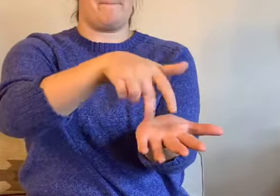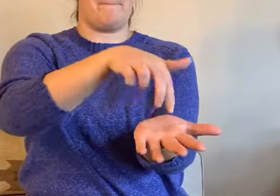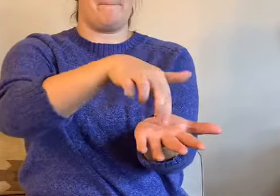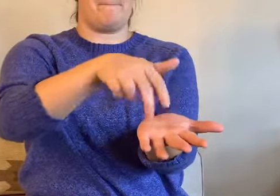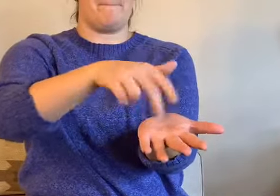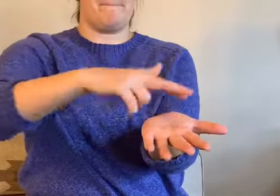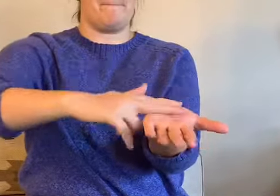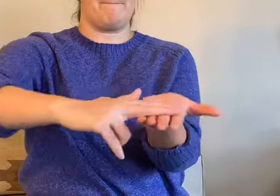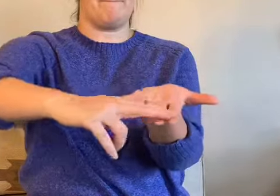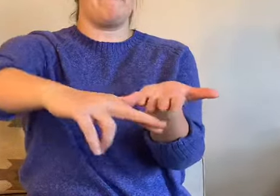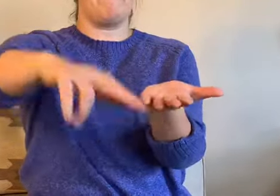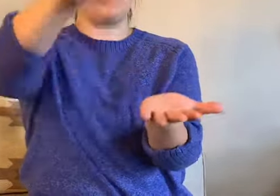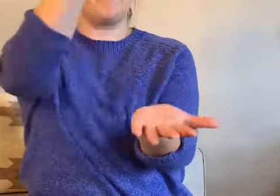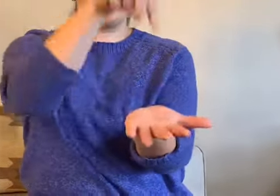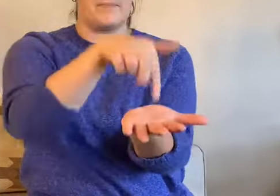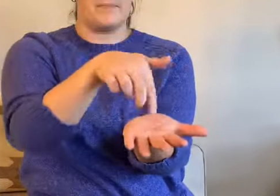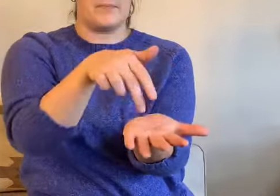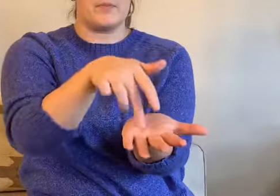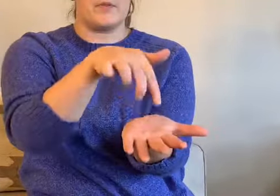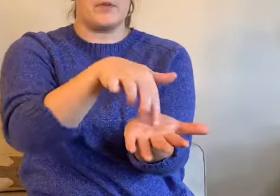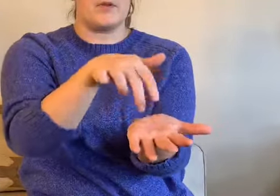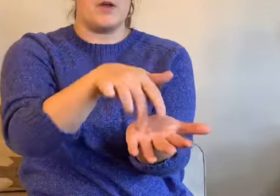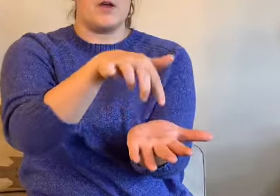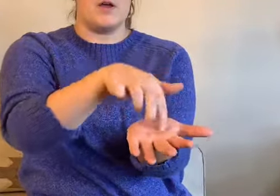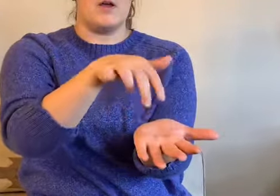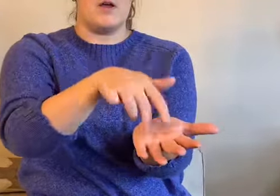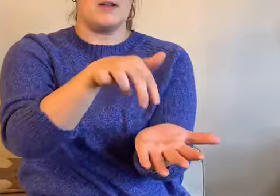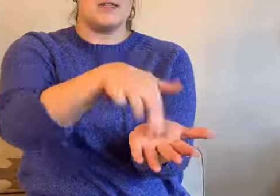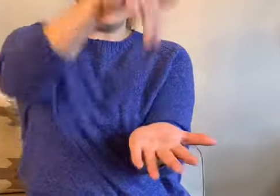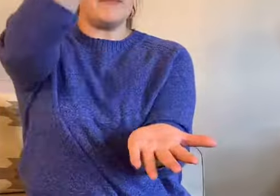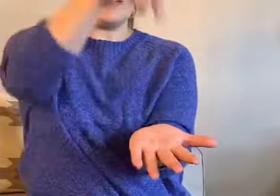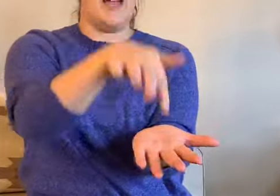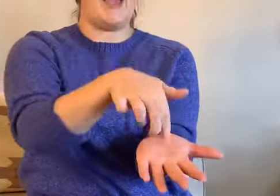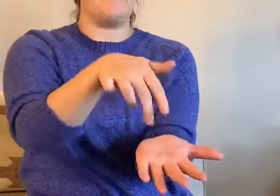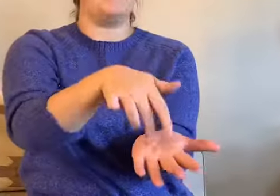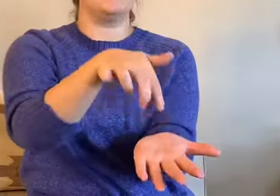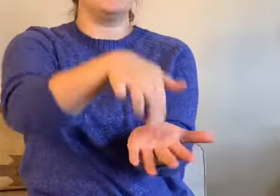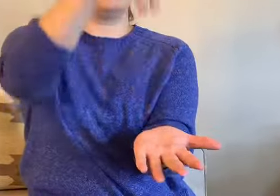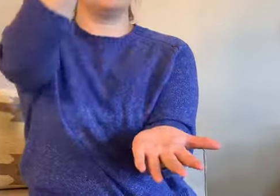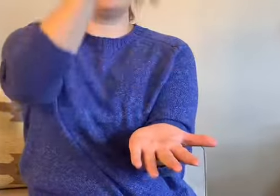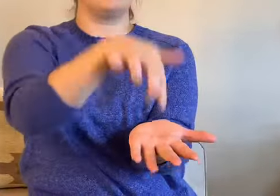Good job. Keep it steady. Something's happened.